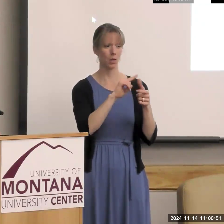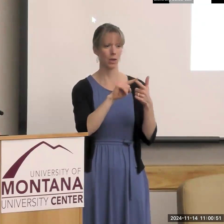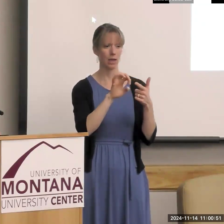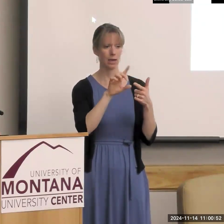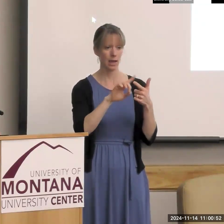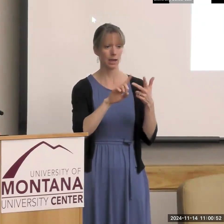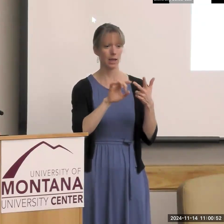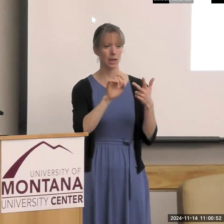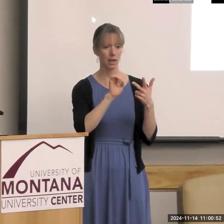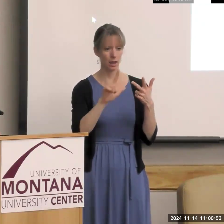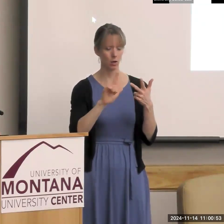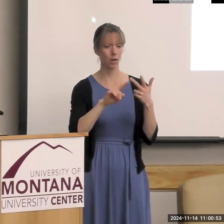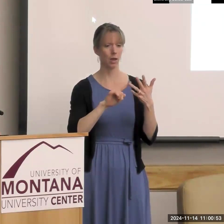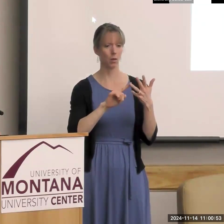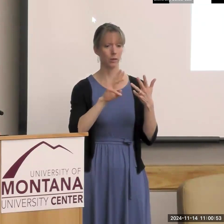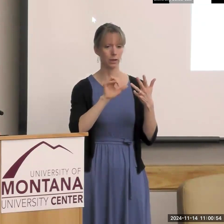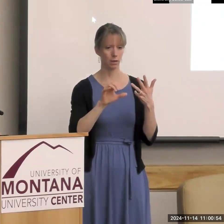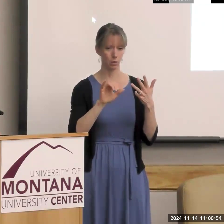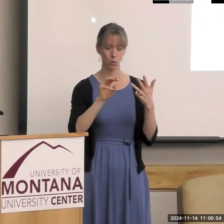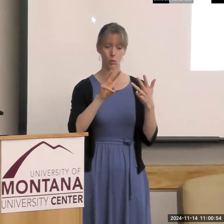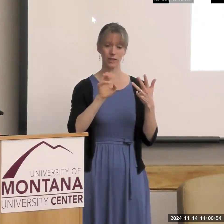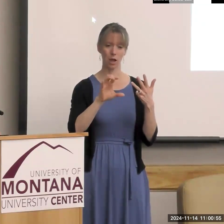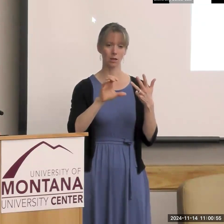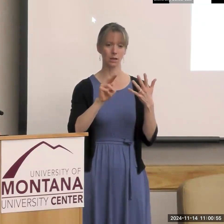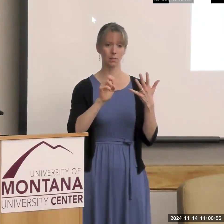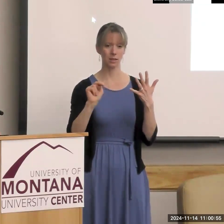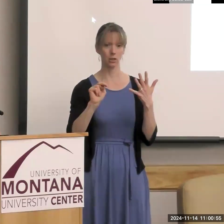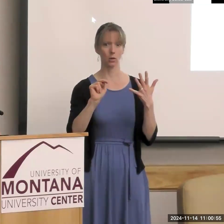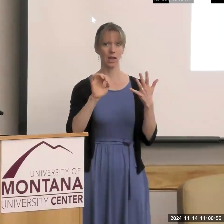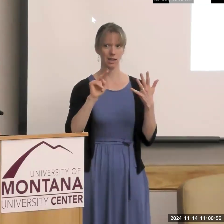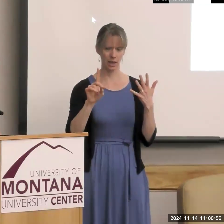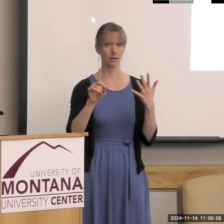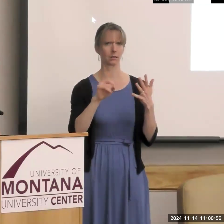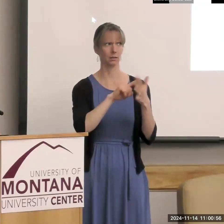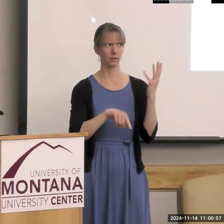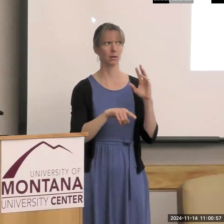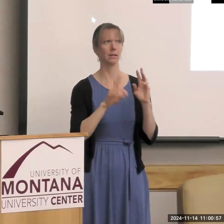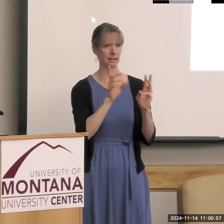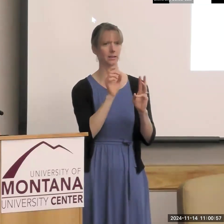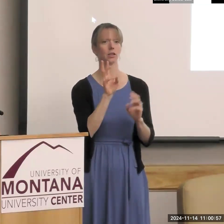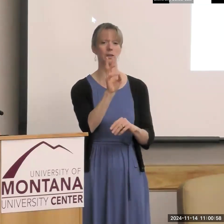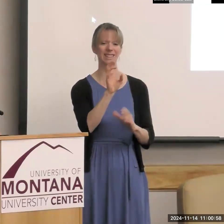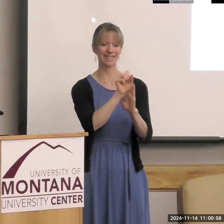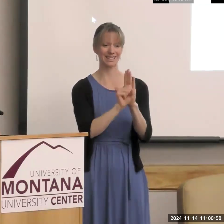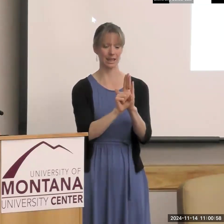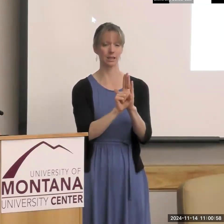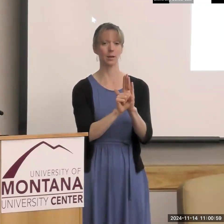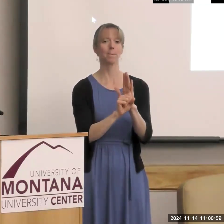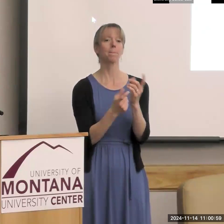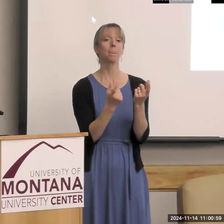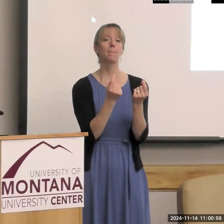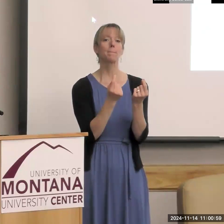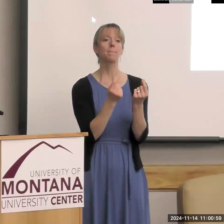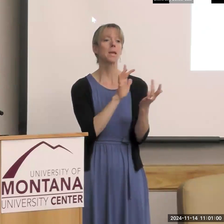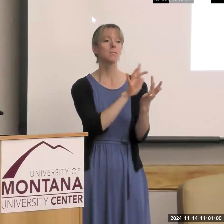Michigan, Wisconsin, and Minnesota. And Indiana. I knew I was going to miss one, right? So we have those 6 states. And what we're doing is we're reaching